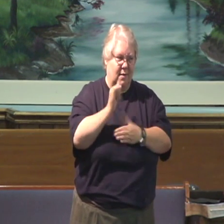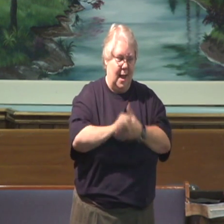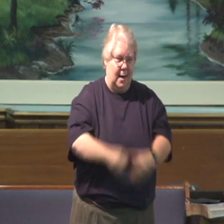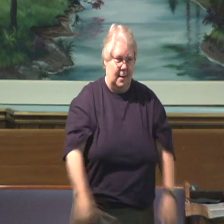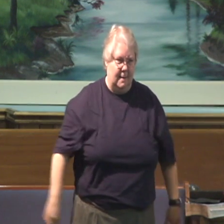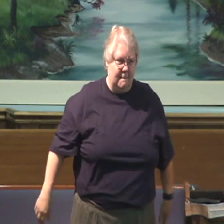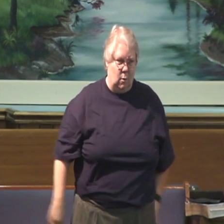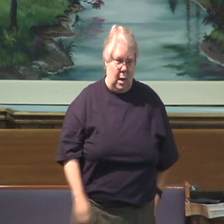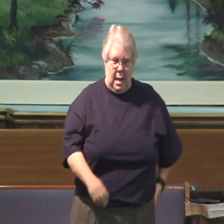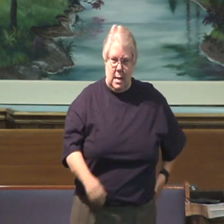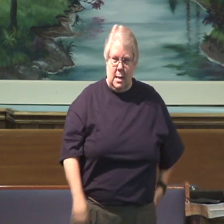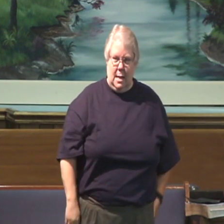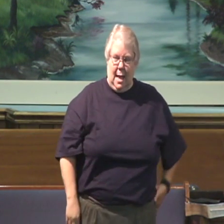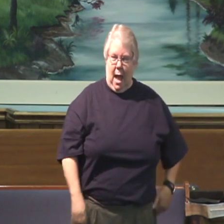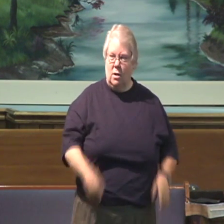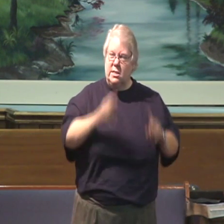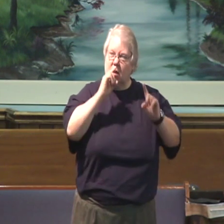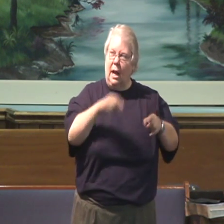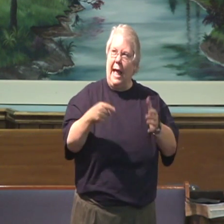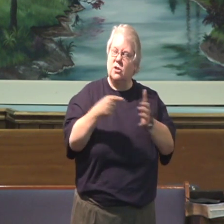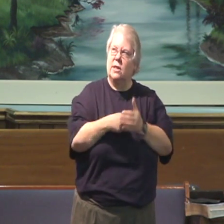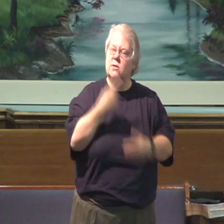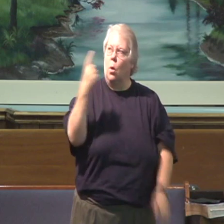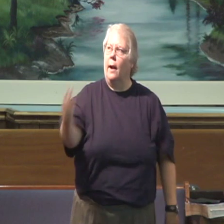paragraph for that. Okay. How's he going to answer this one?